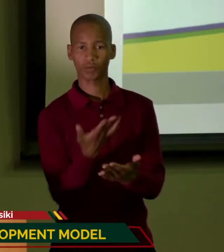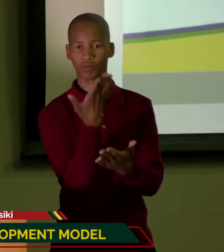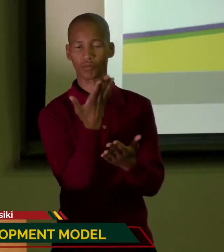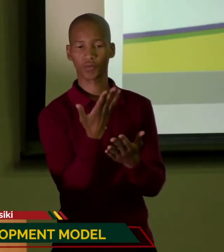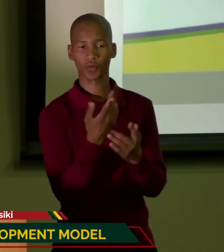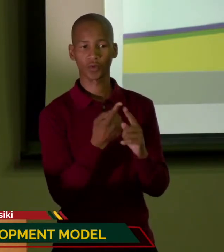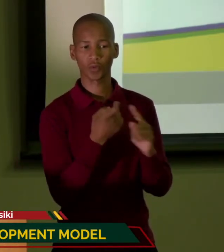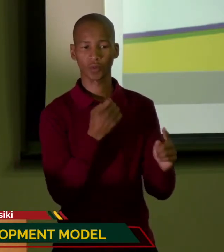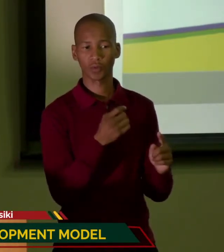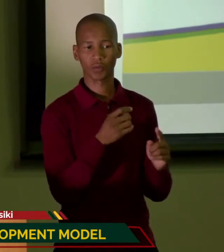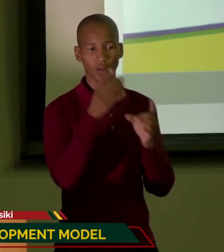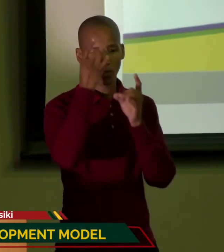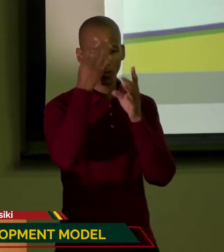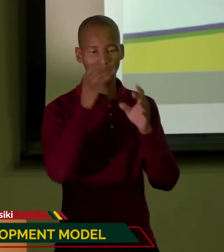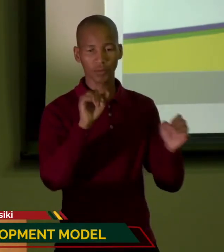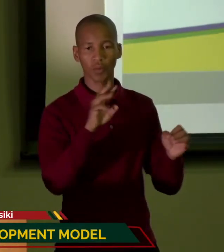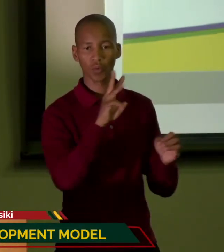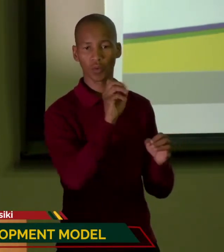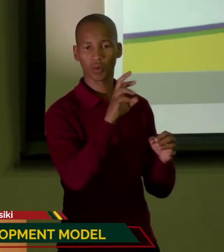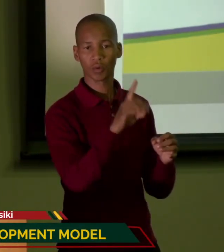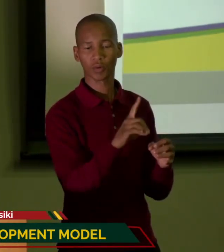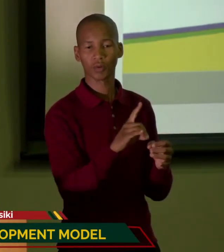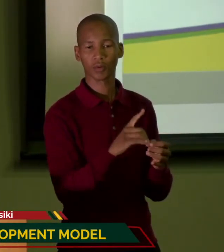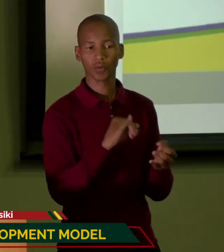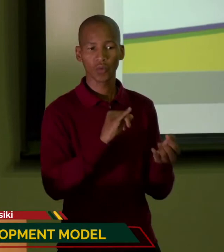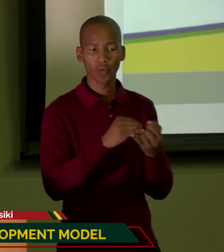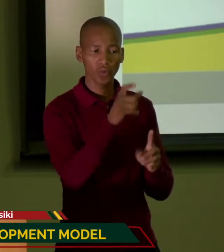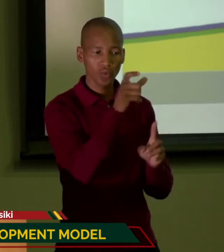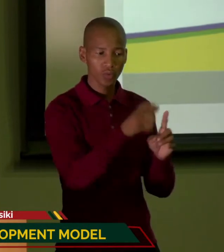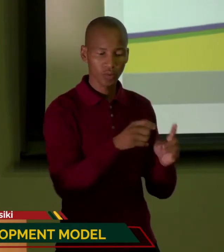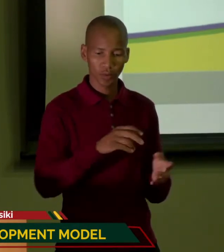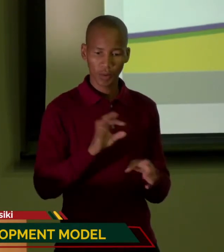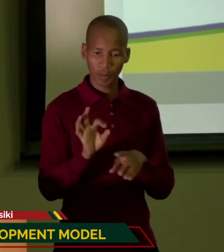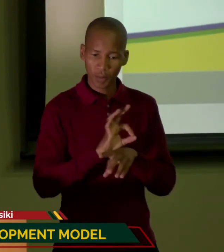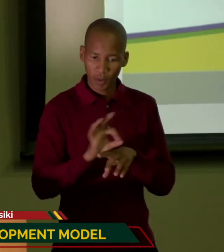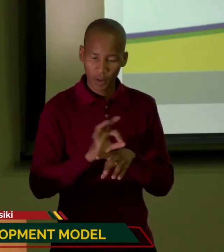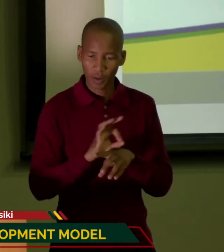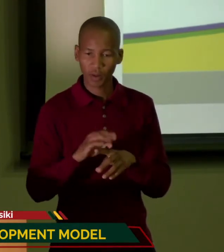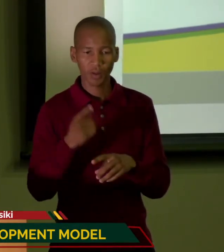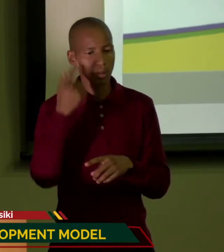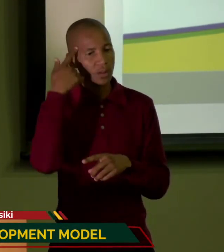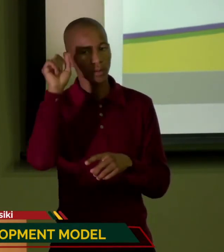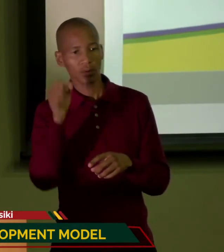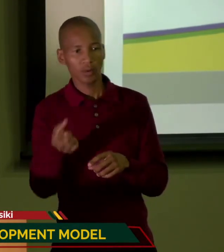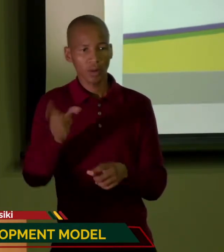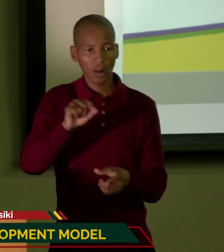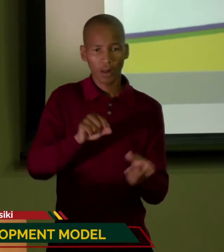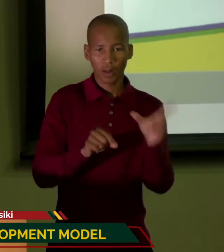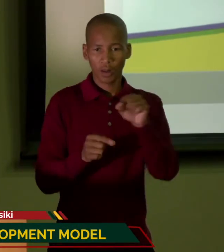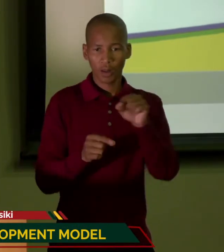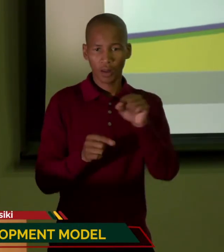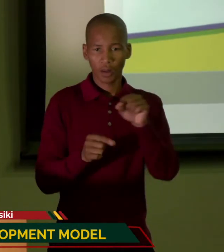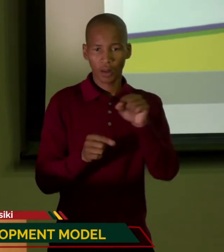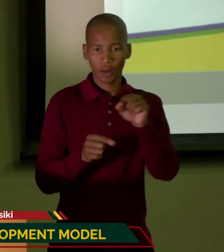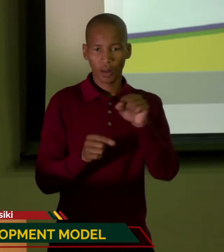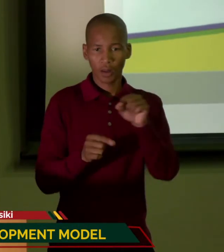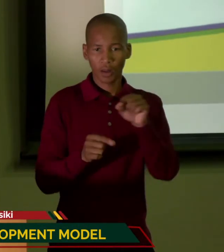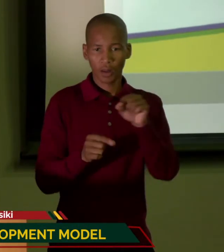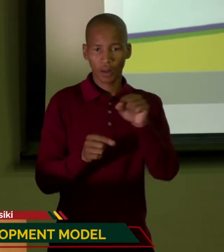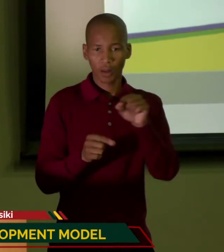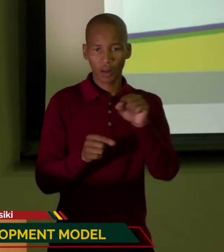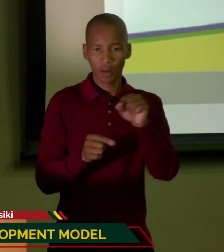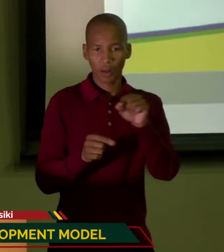word enzele noplanayo angayozenzela iinto zakhe phaa ngoba siyakubuza uba ubuyithatha phi